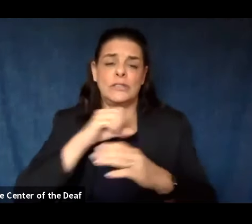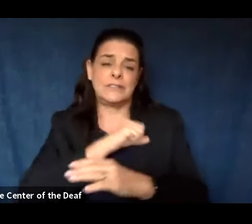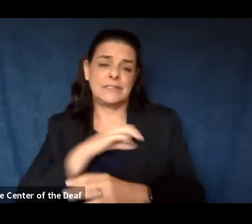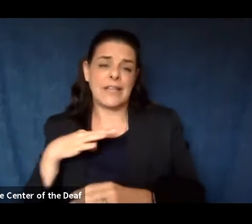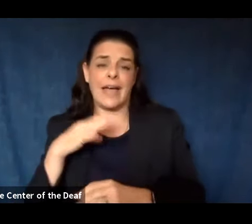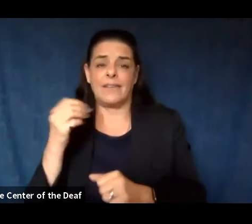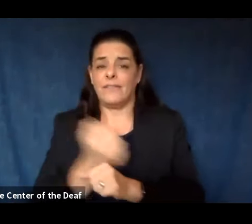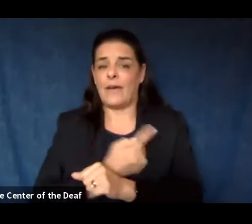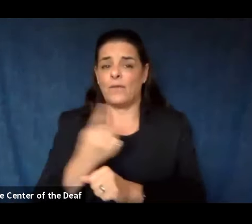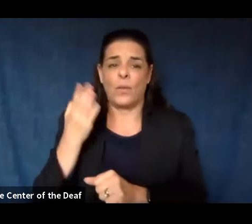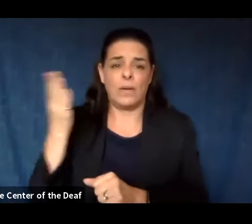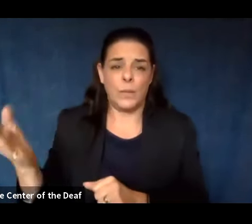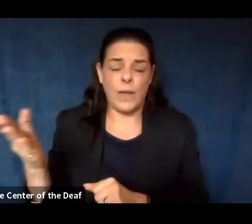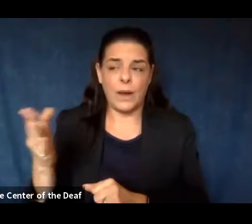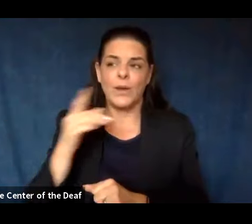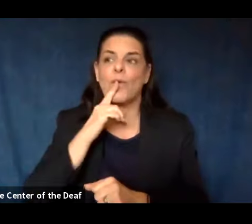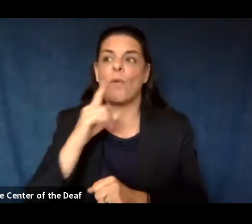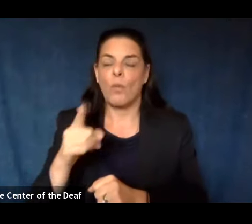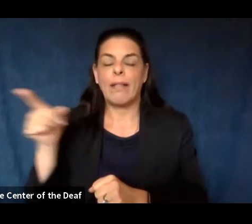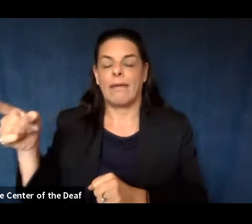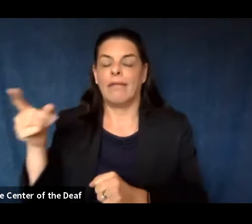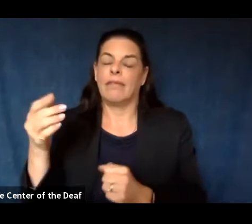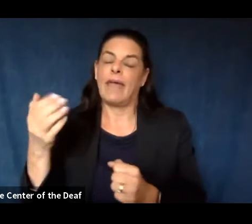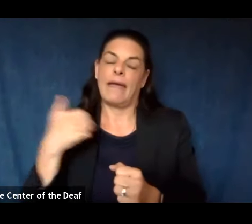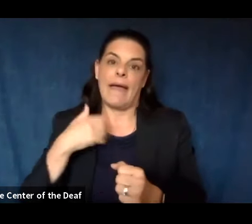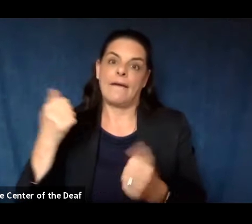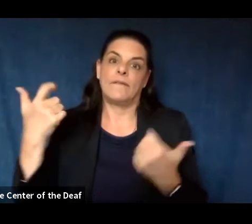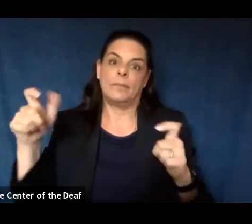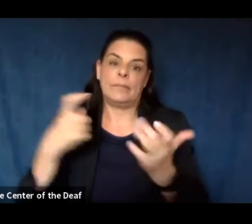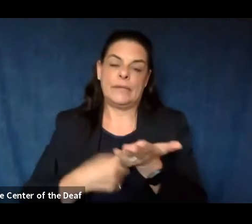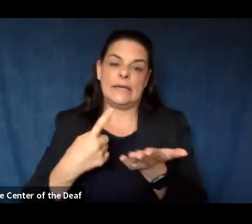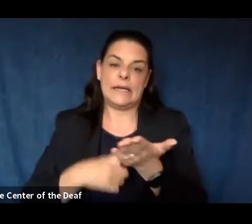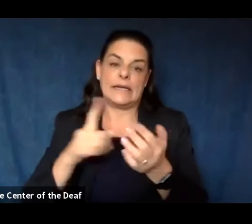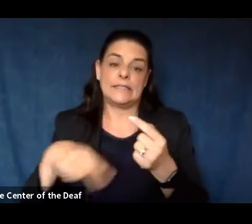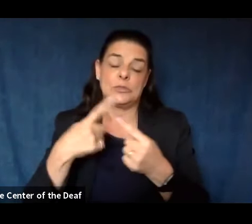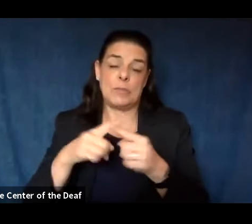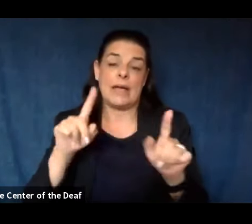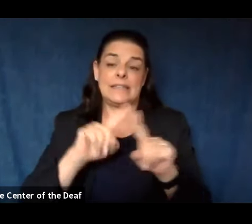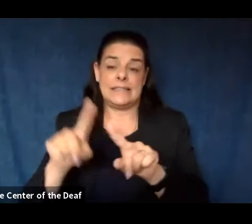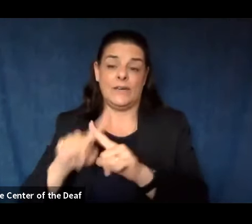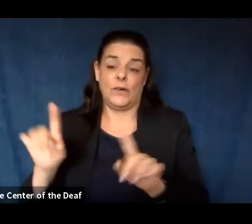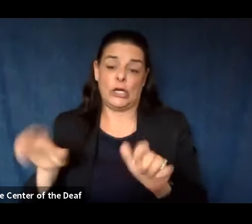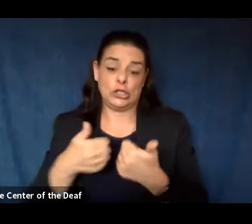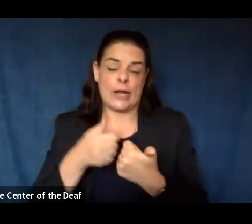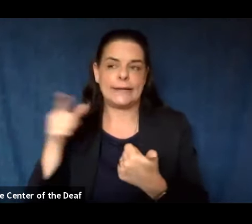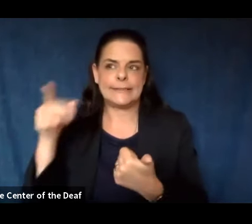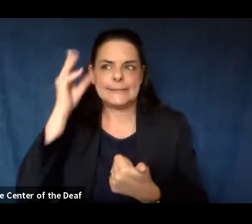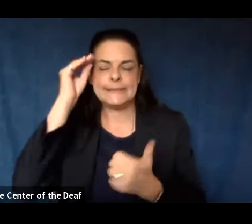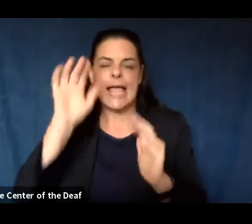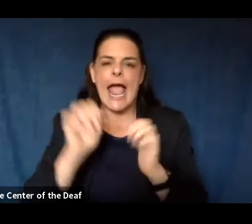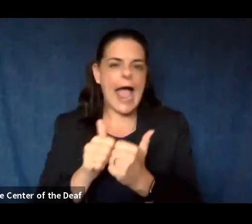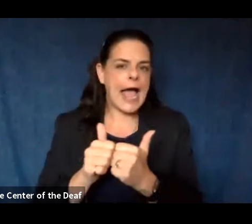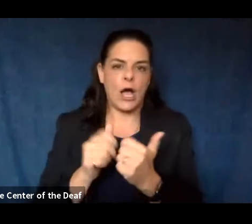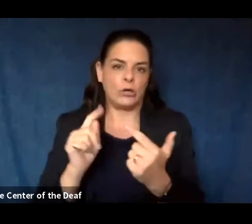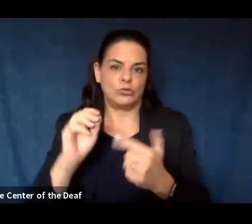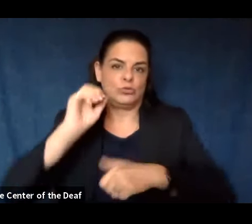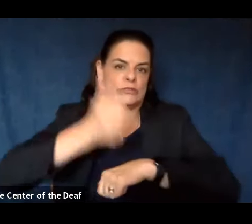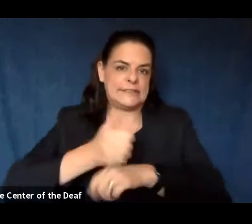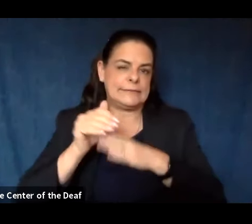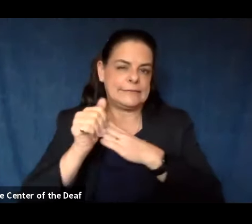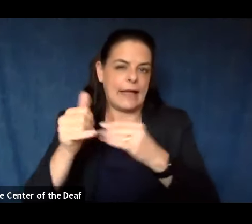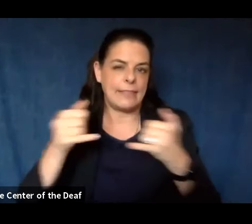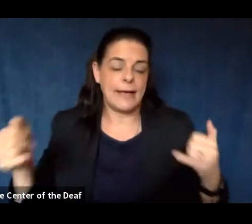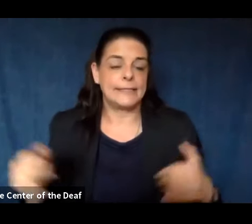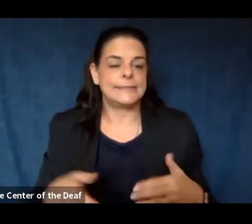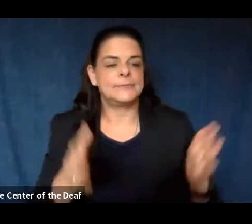there. That's definitely up for discussion on how challenging it would be that they're looking at different ways of implementing the guidance. From